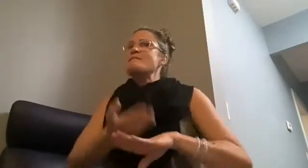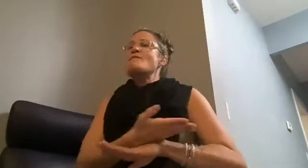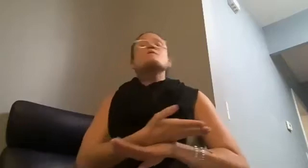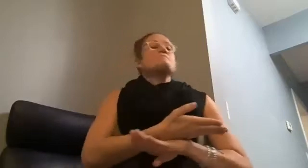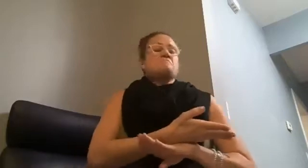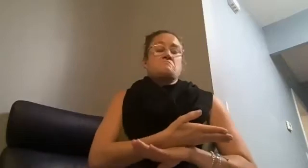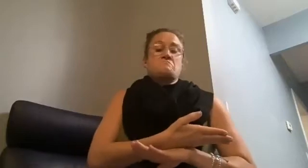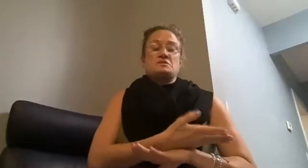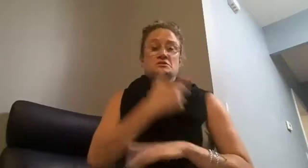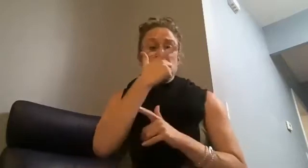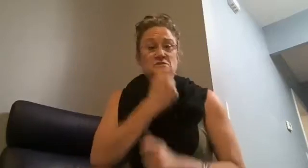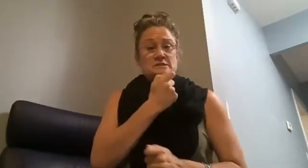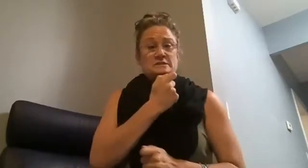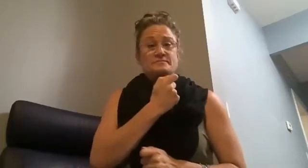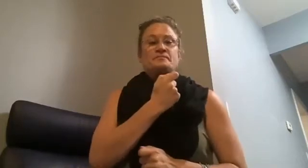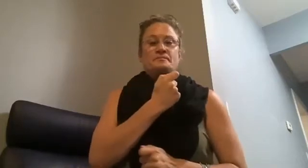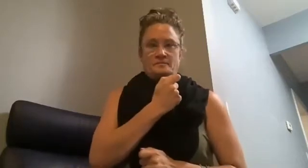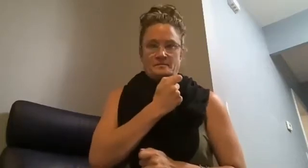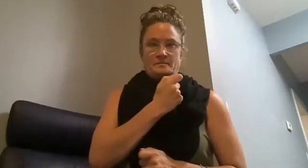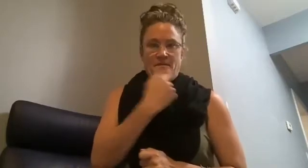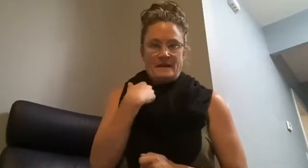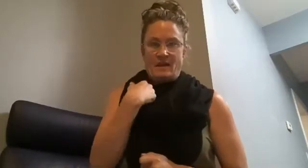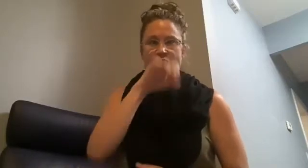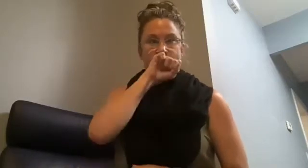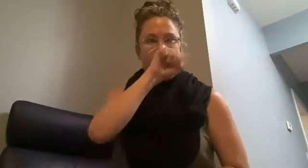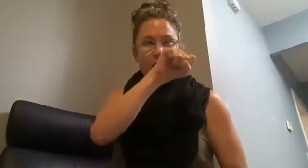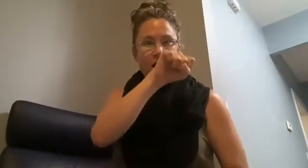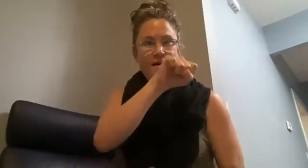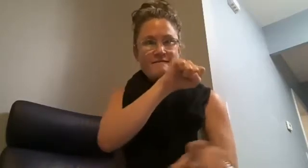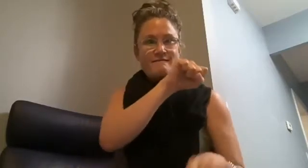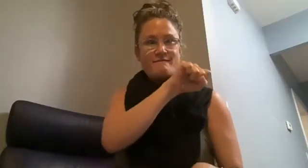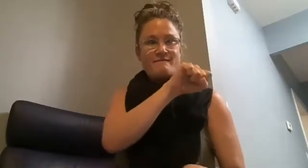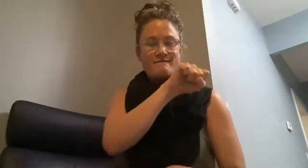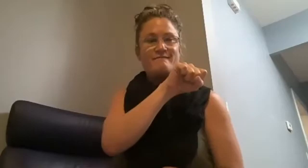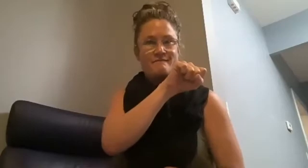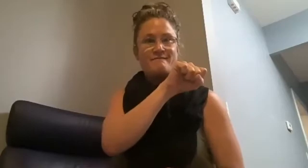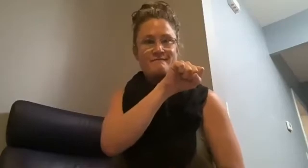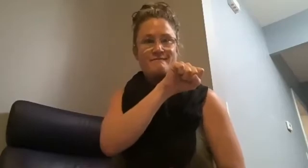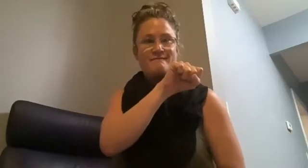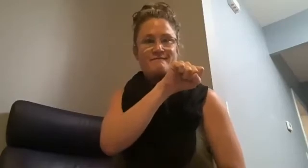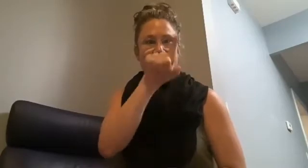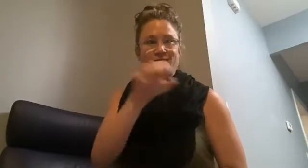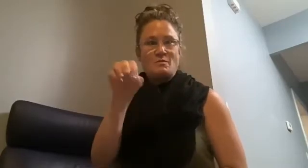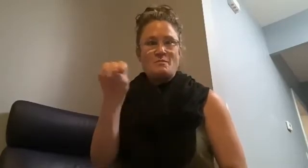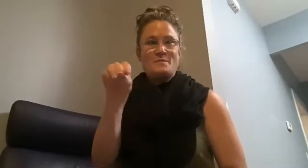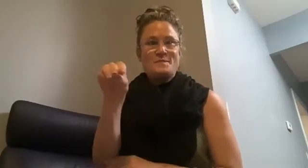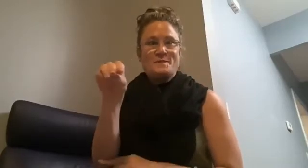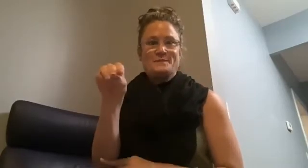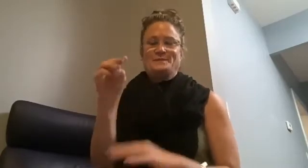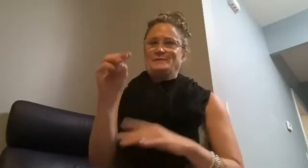that's interesting is a lot of them have actually loved this. Like a common story I've heard is that they